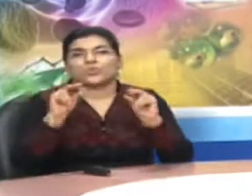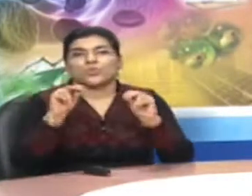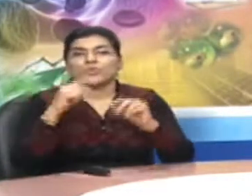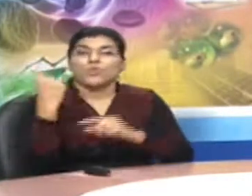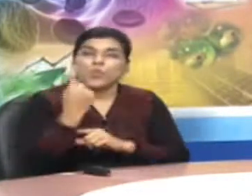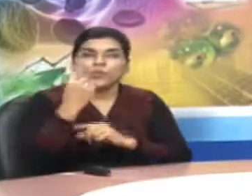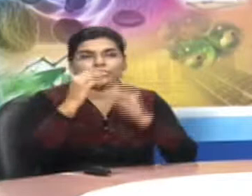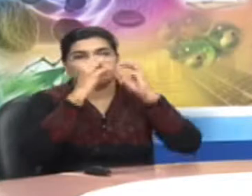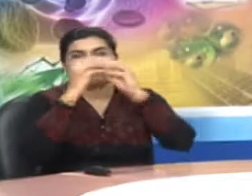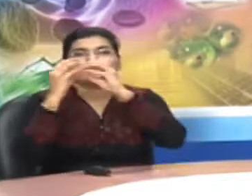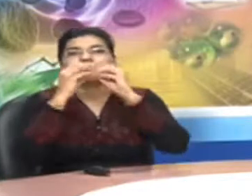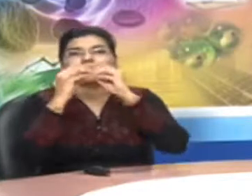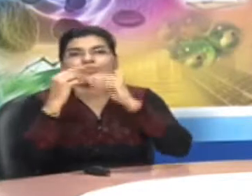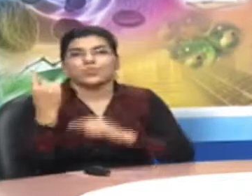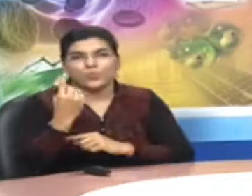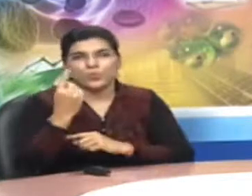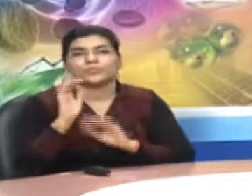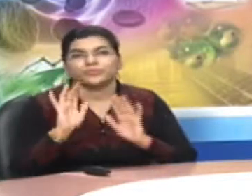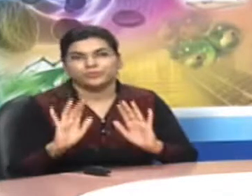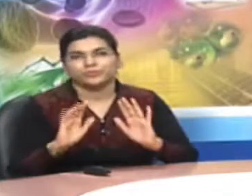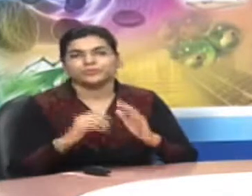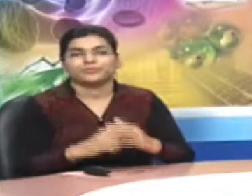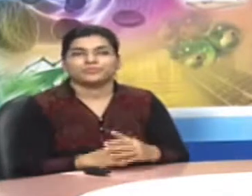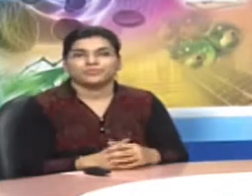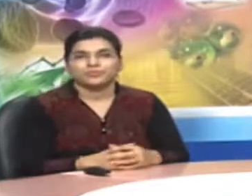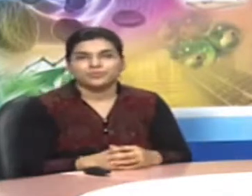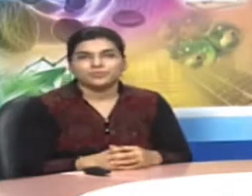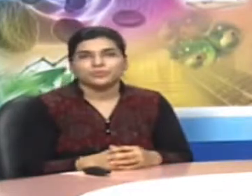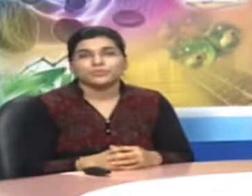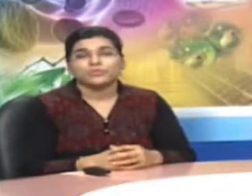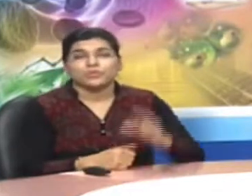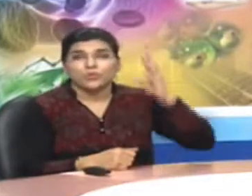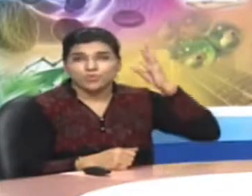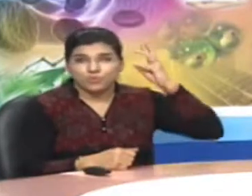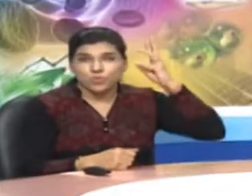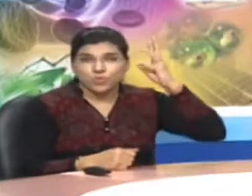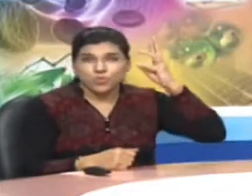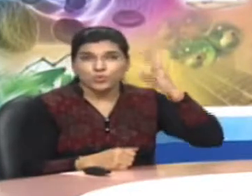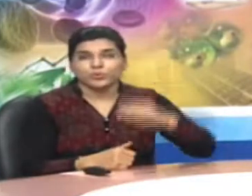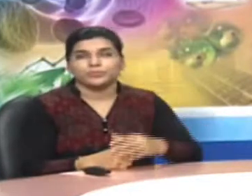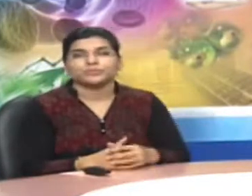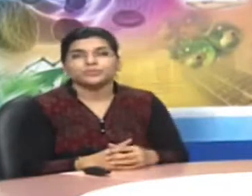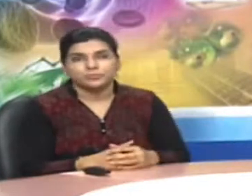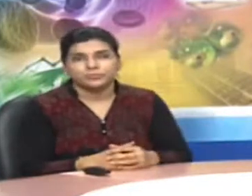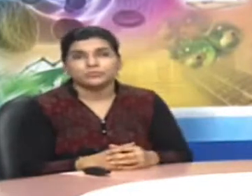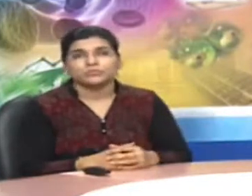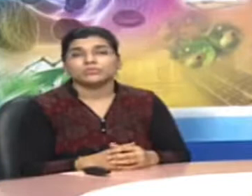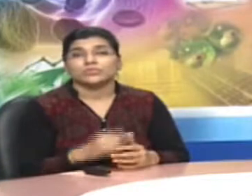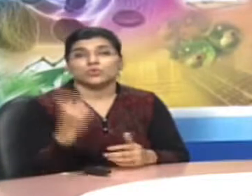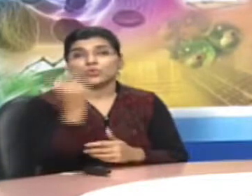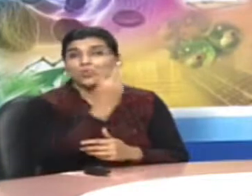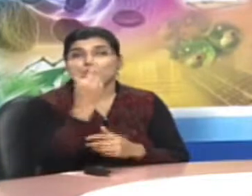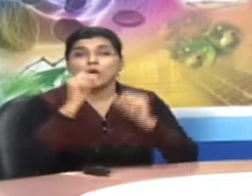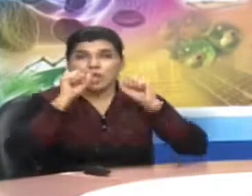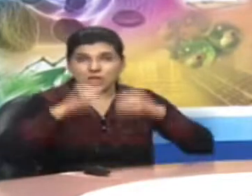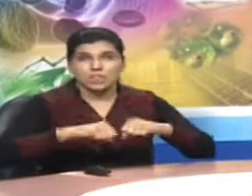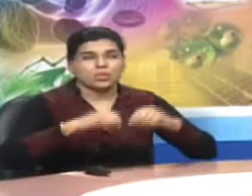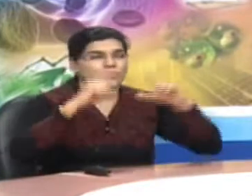where only you can write the content. Fourth is to